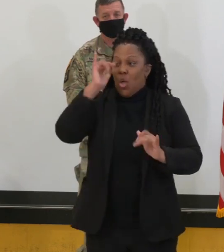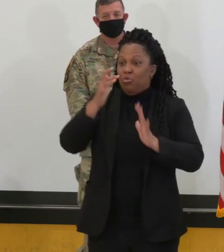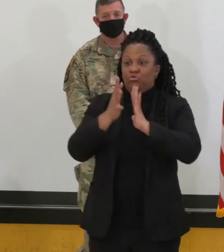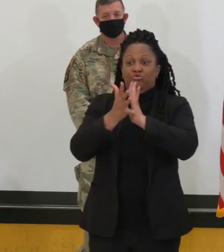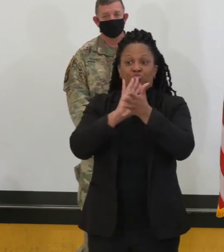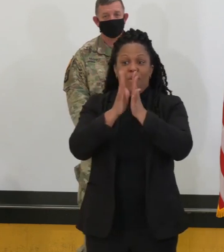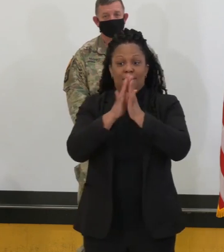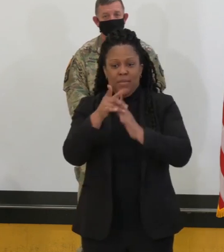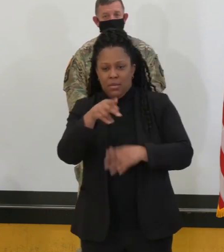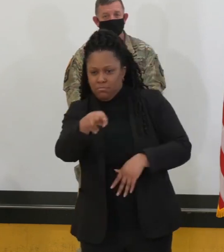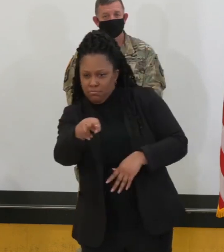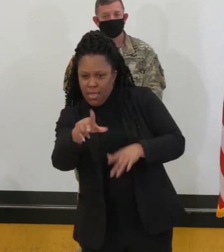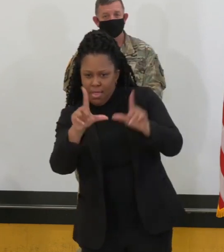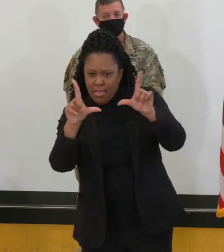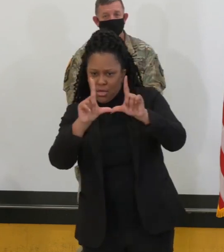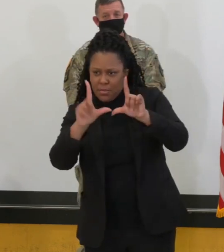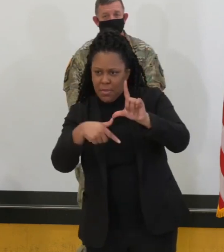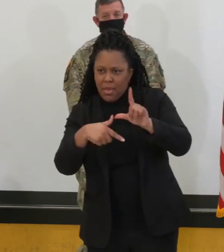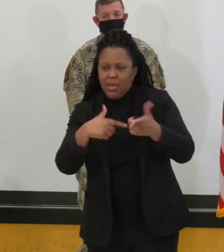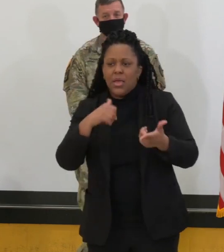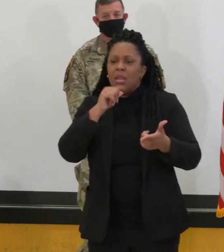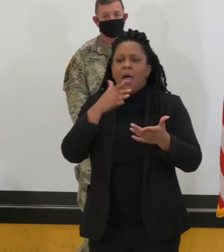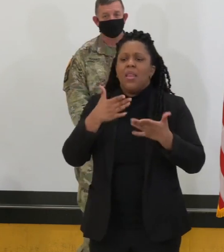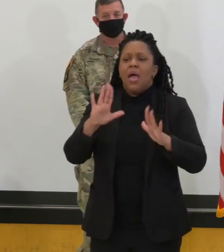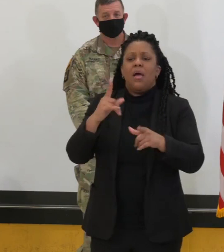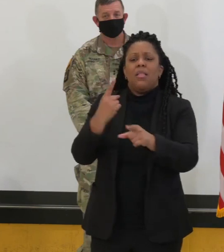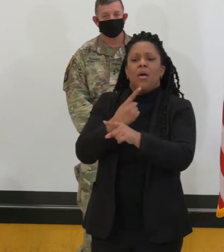from other chiefs from other parts of the country.